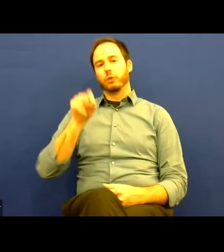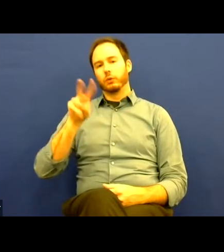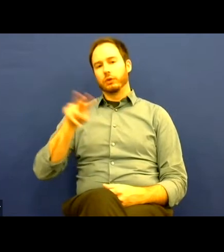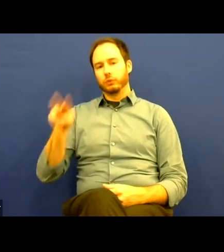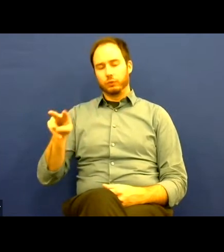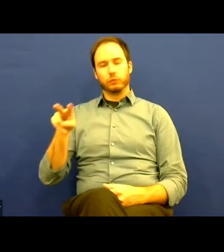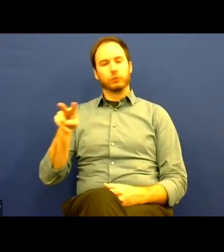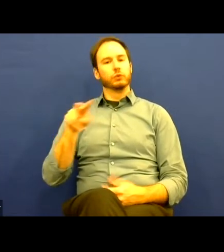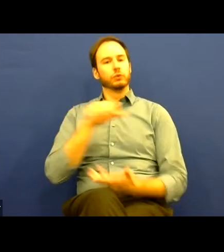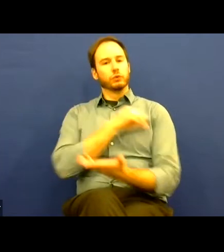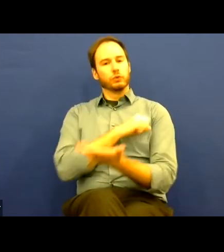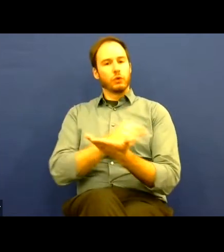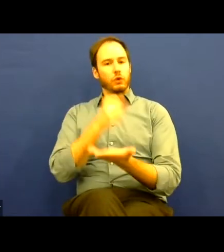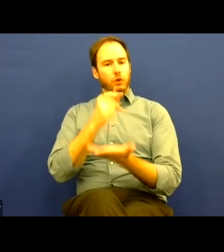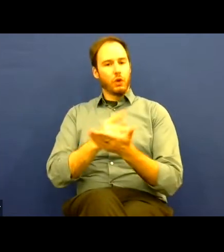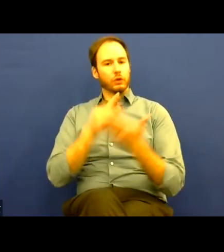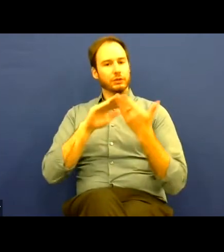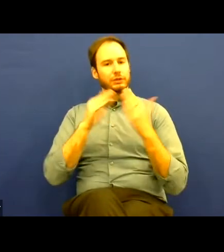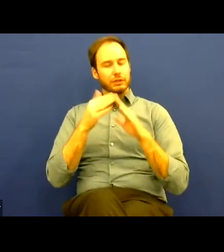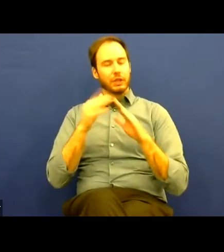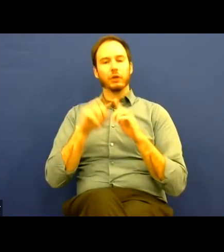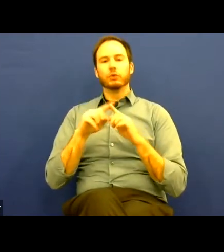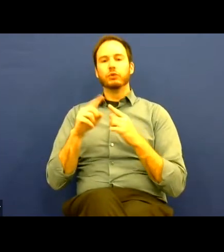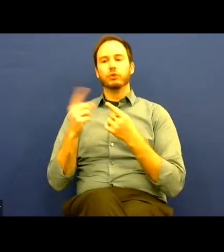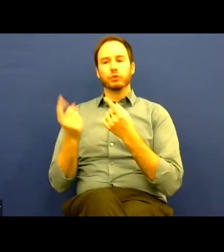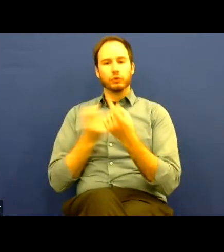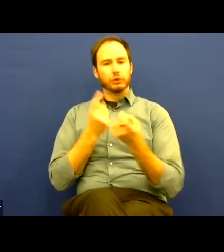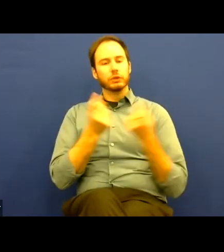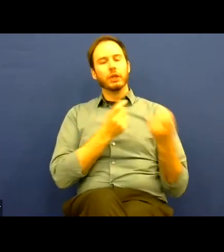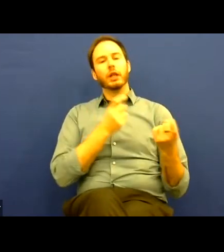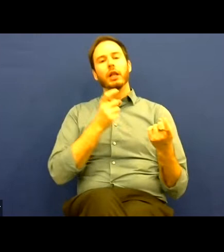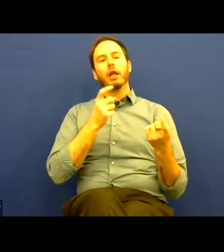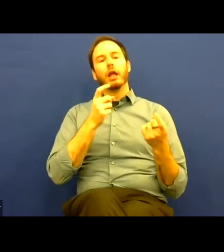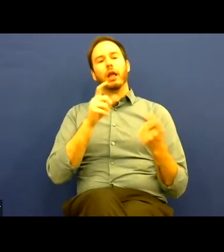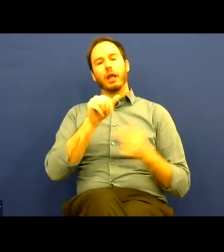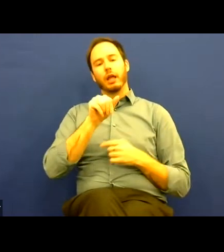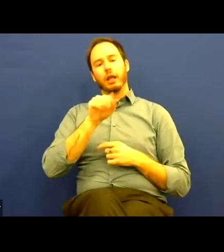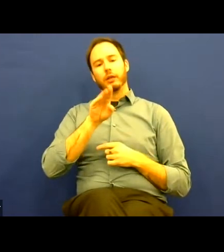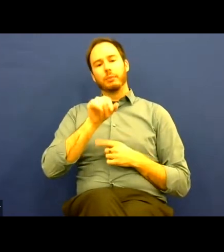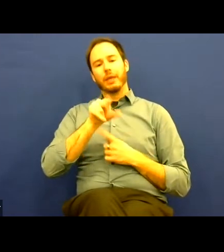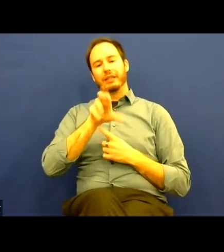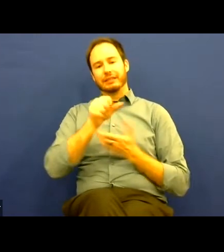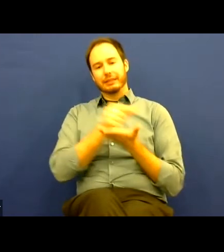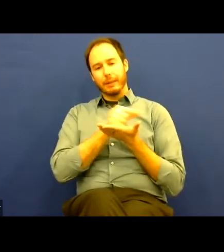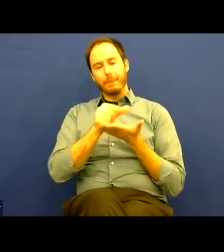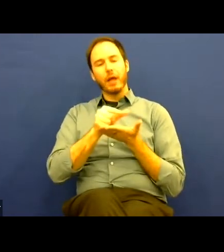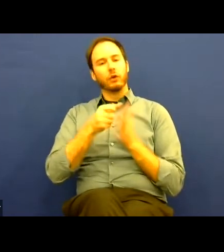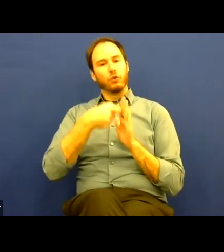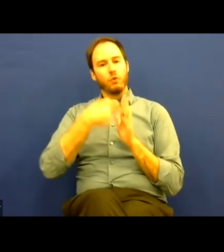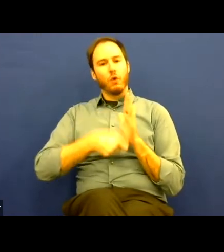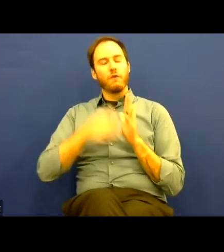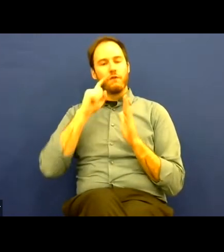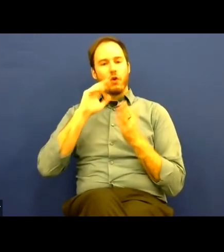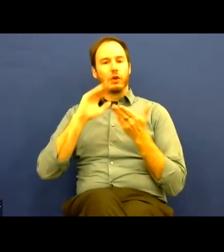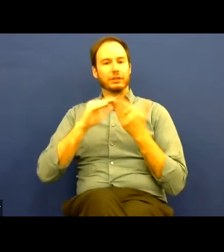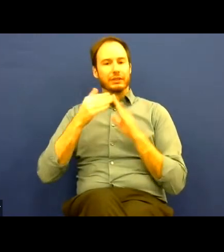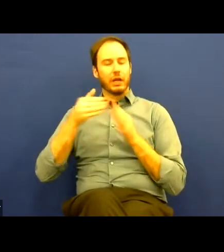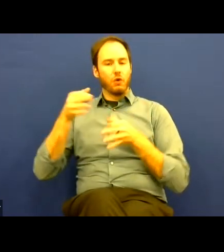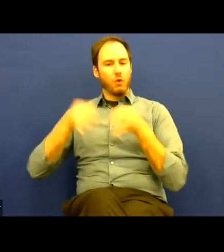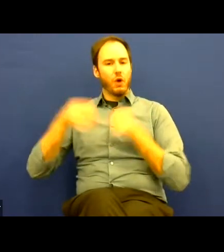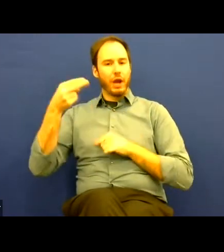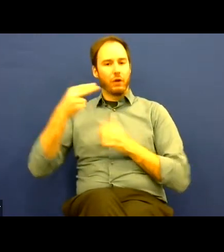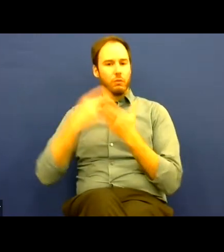25-351/2022 to authorize the town to solicit asbestos abatement quotes for the town of Henrietta new town court project.